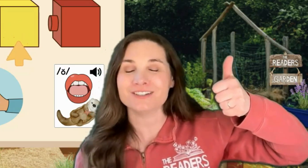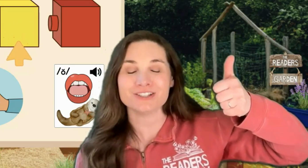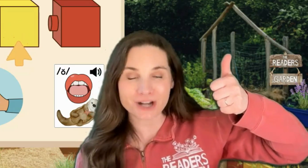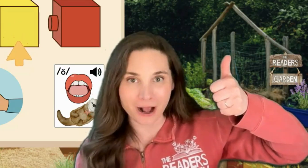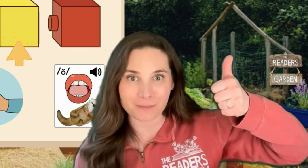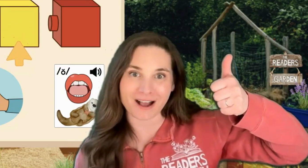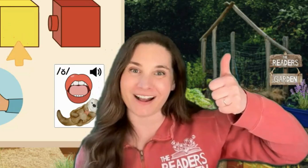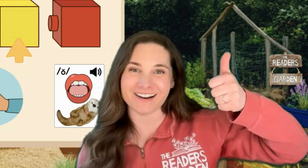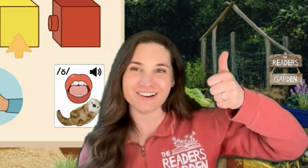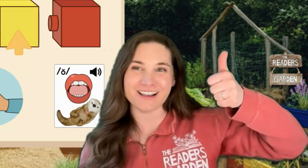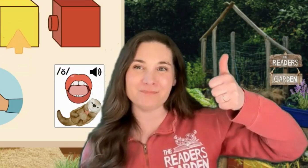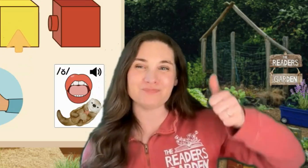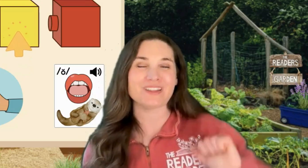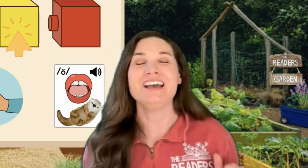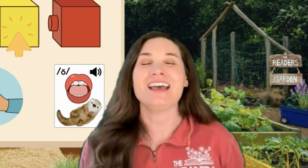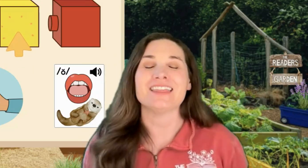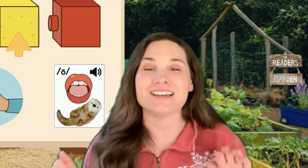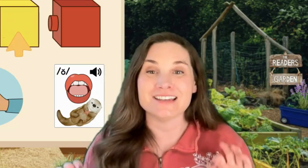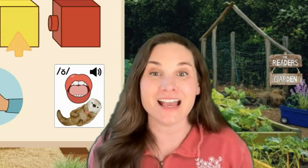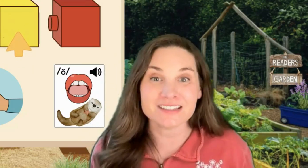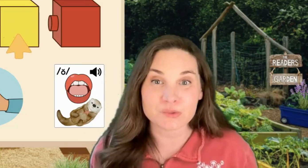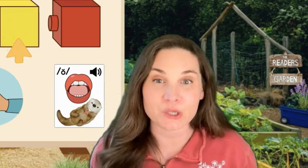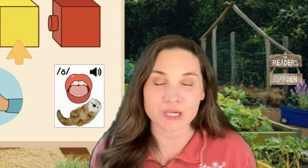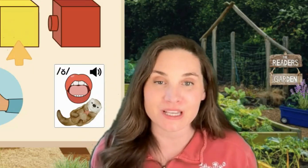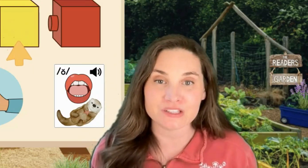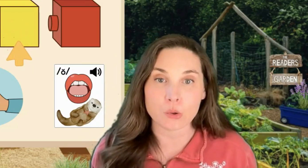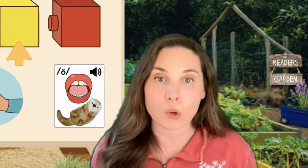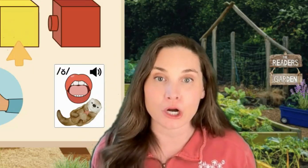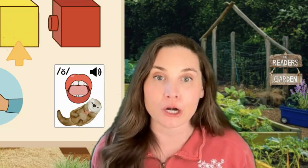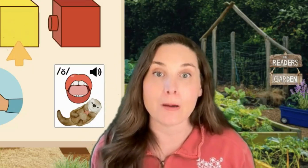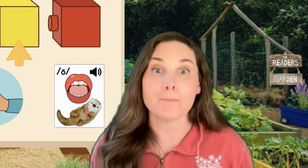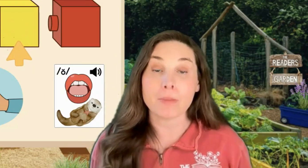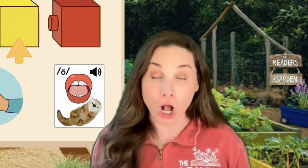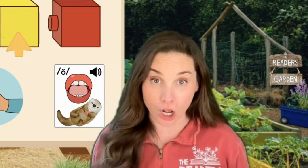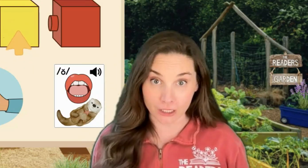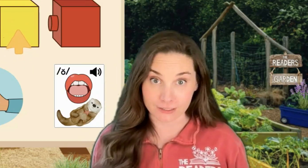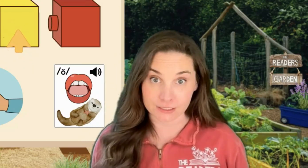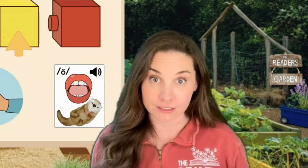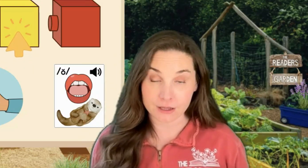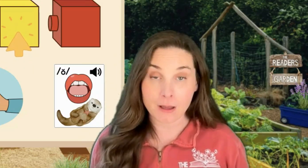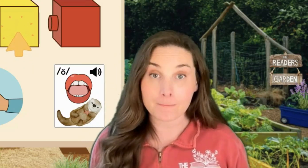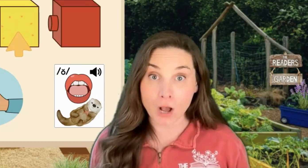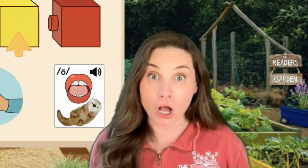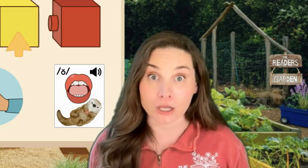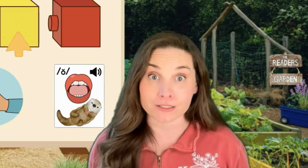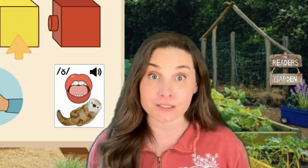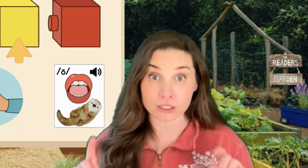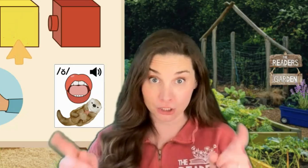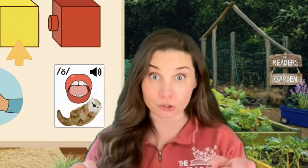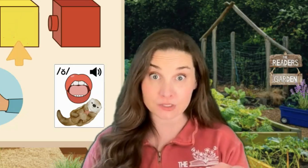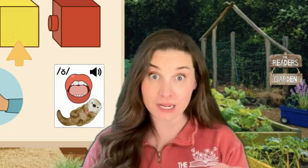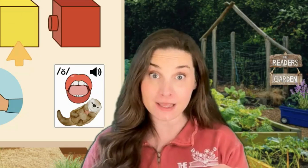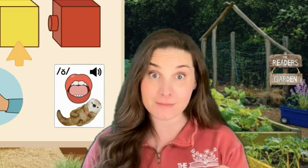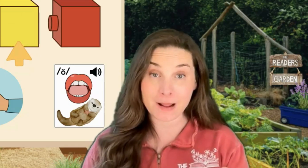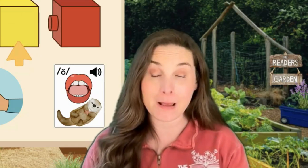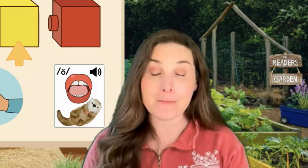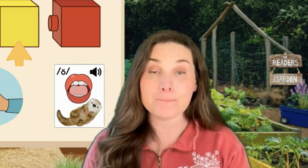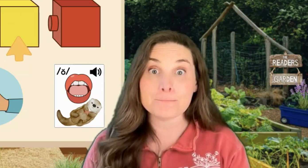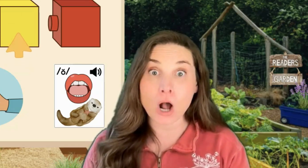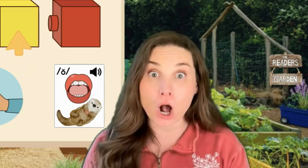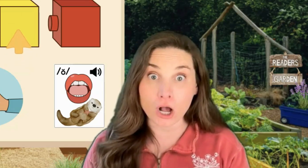Sh-op. Shop. I heard it. The next word is the word pond. Pond. You say